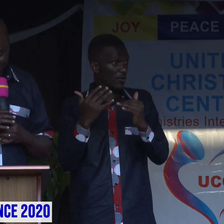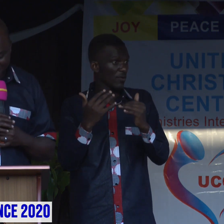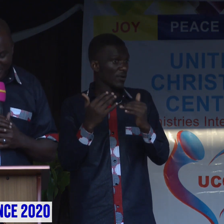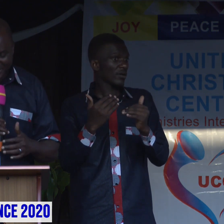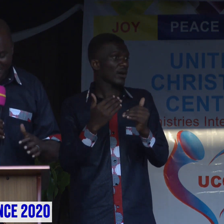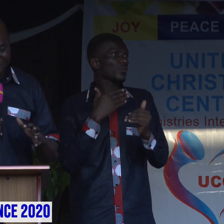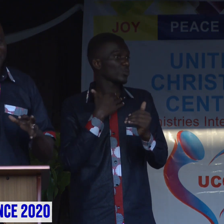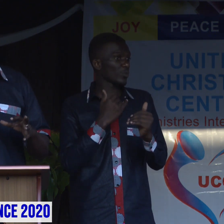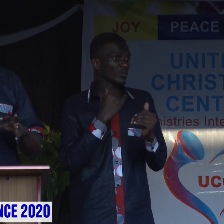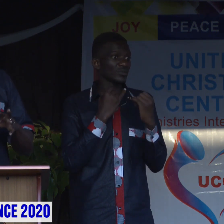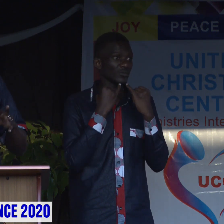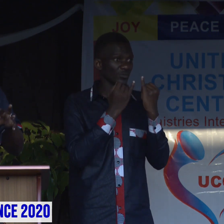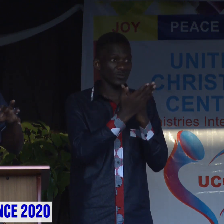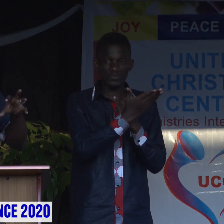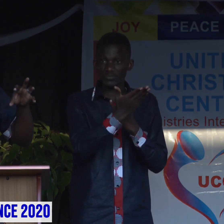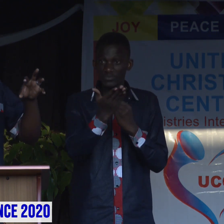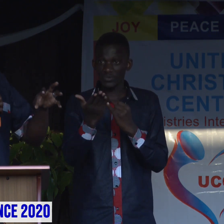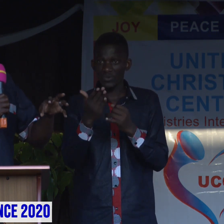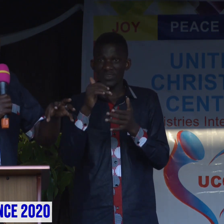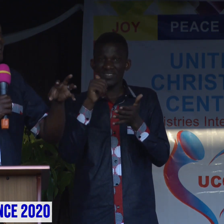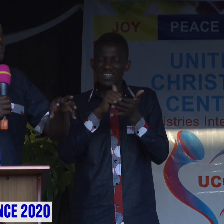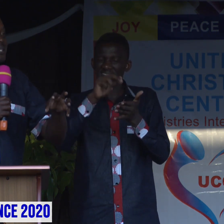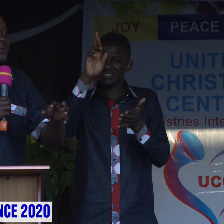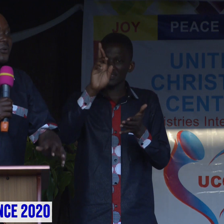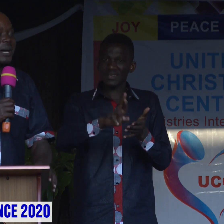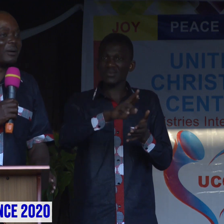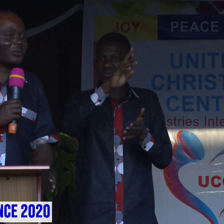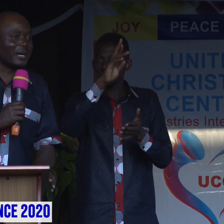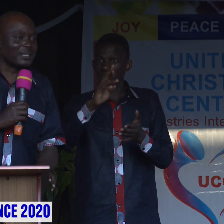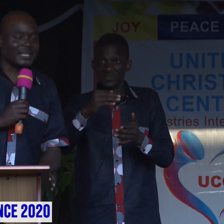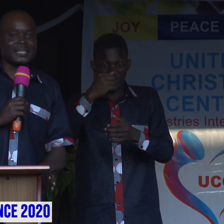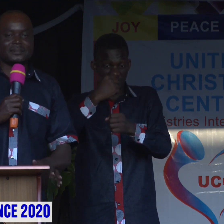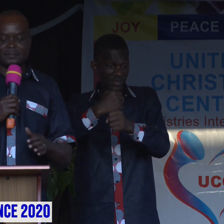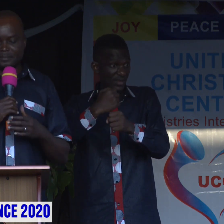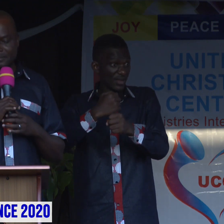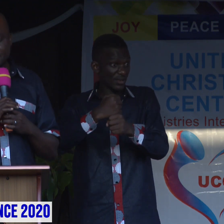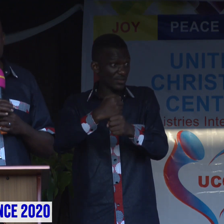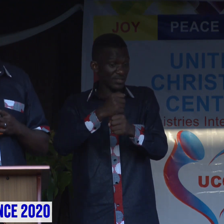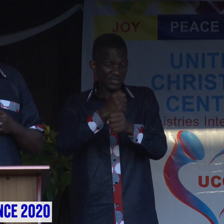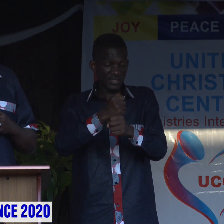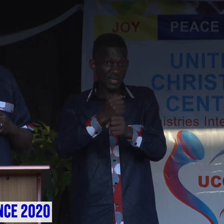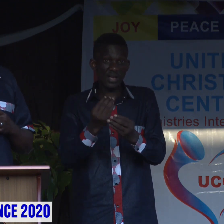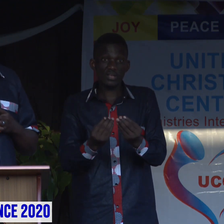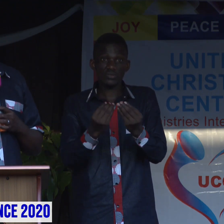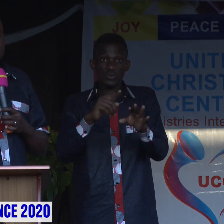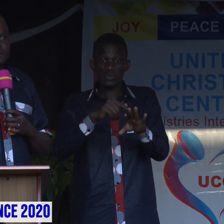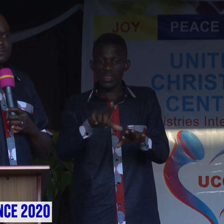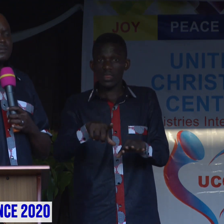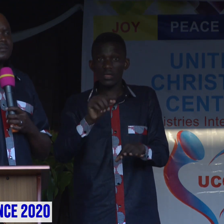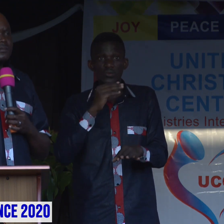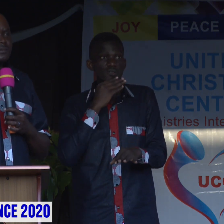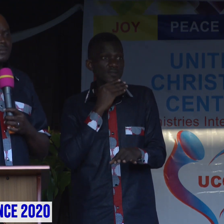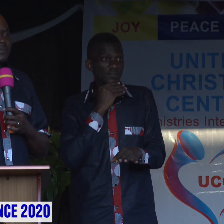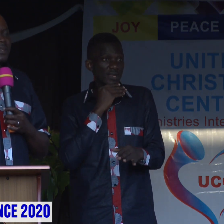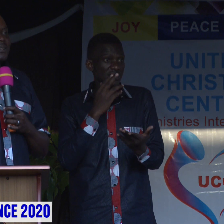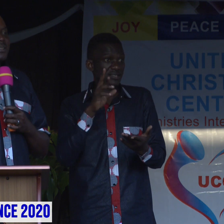kambabuulireko. And let me tell you, eyo ye mistake enene abawala gye basinga okola nga balonda abasajja. The greatest mistake that some